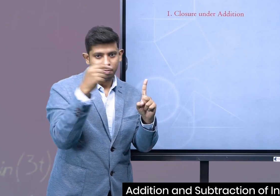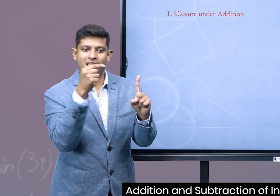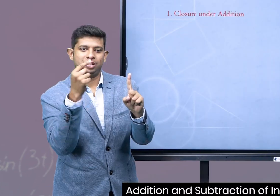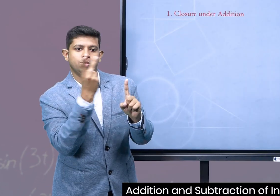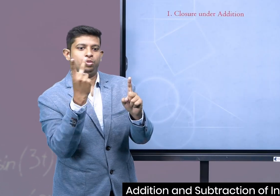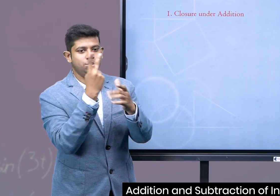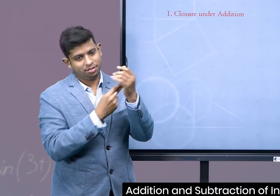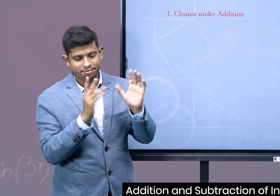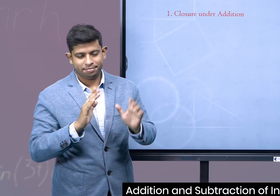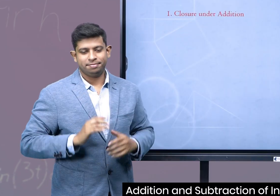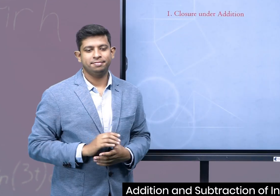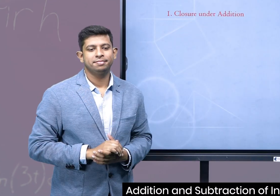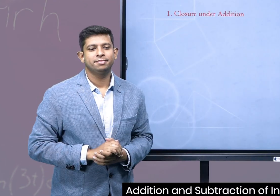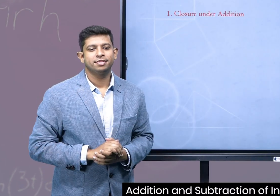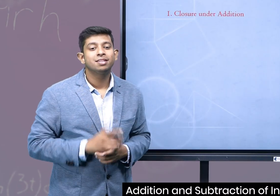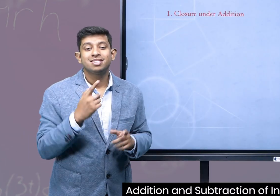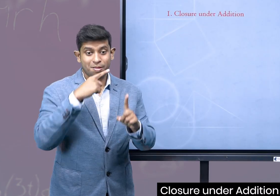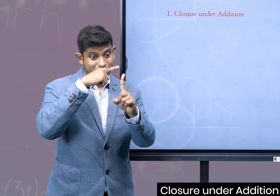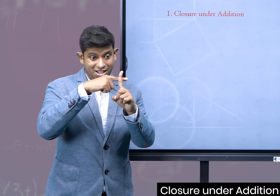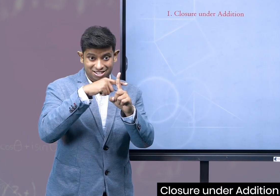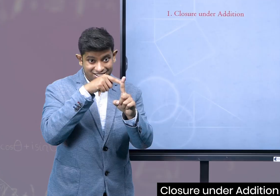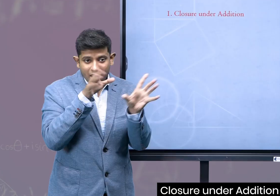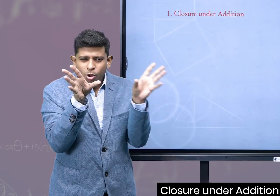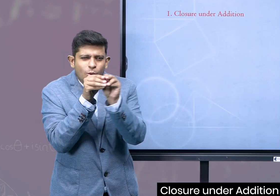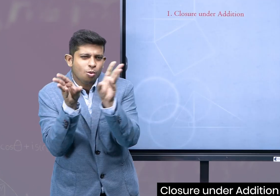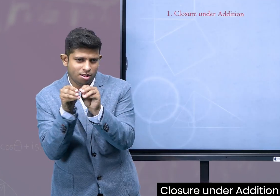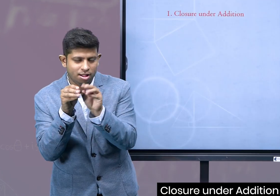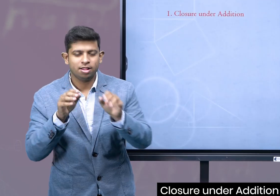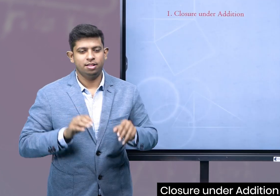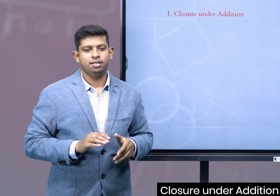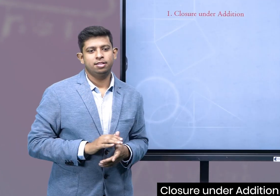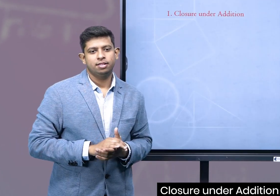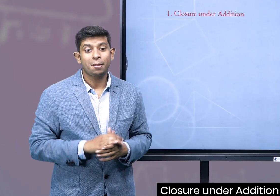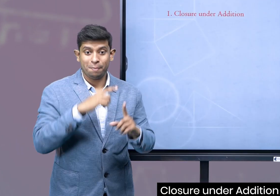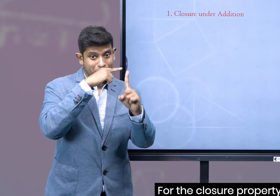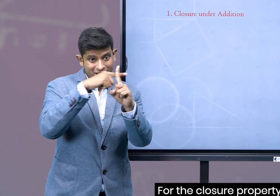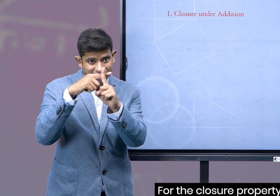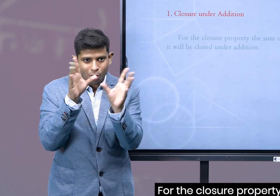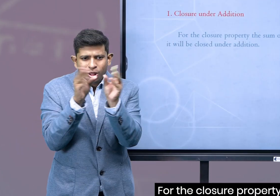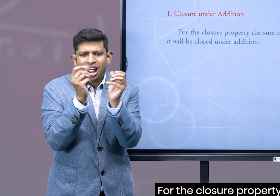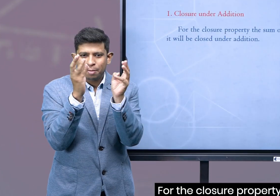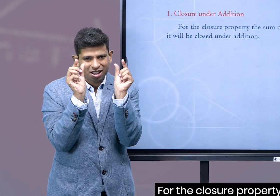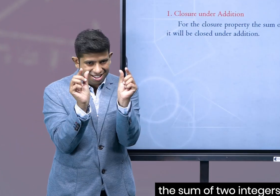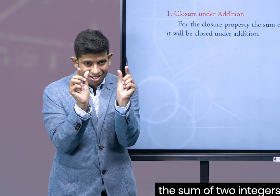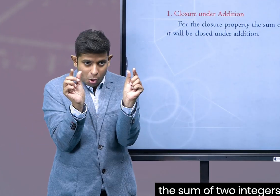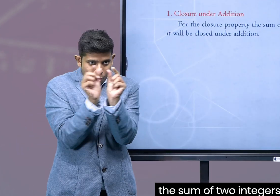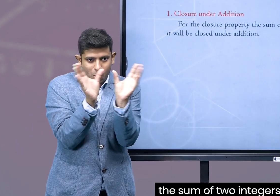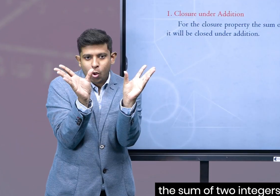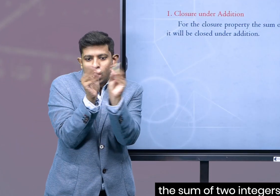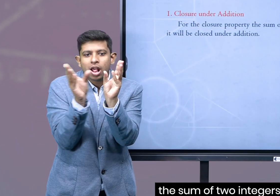addition and subtraction of integers. Closure under addition. For the closure property, the sum of two